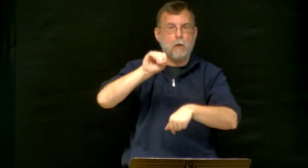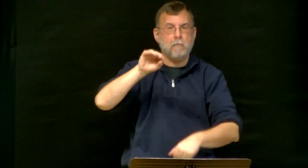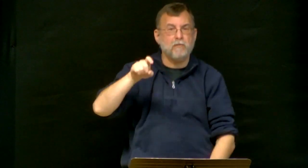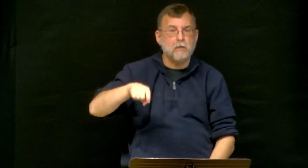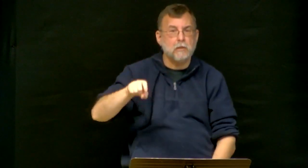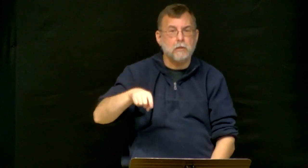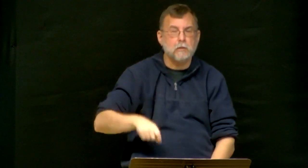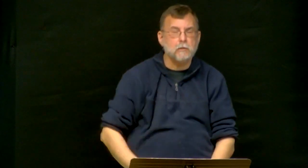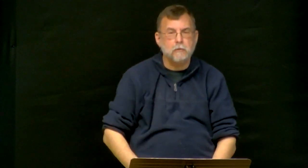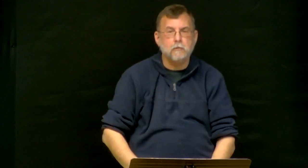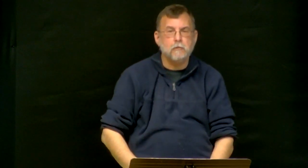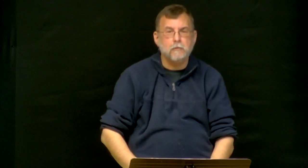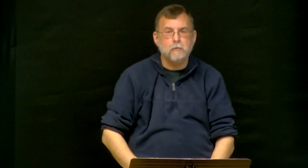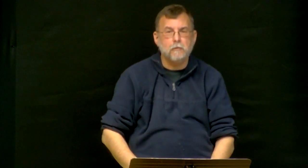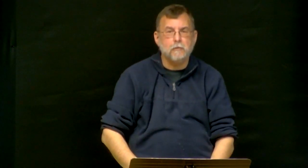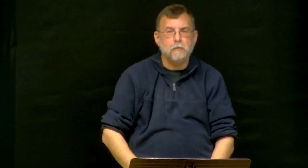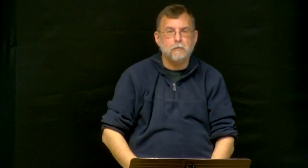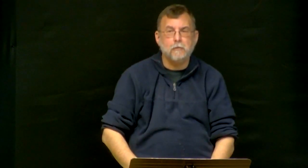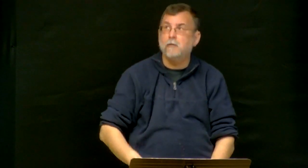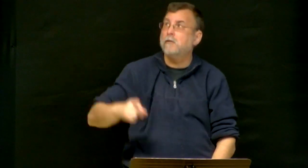always here in our time of need.